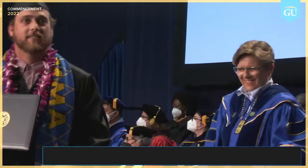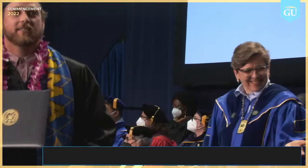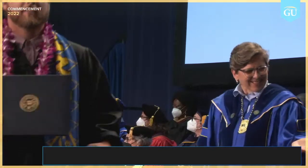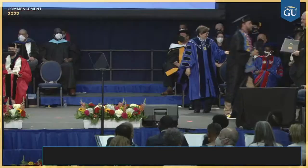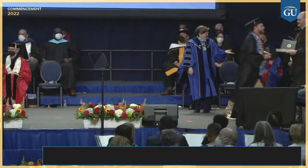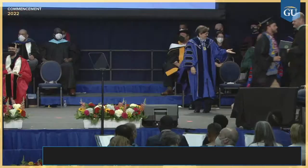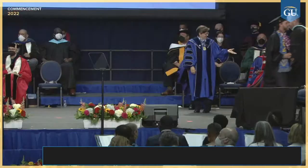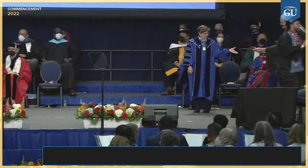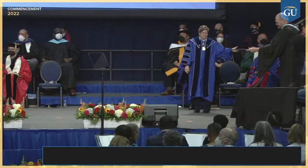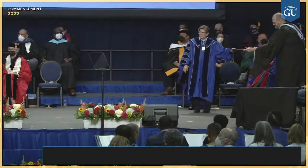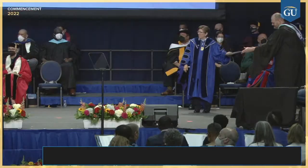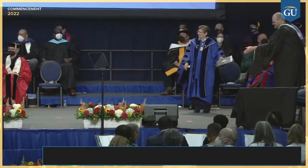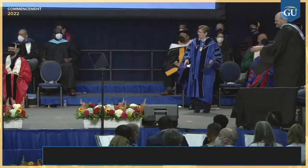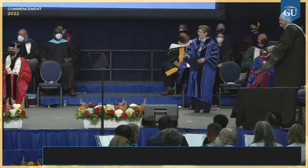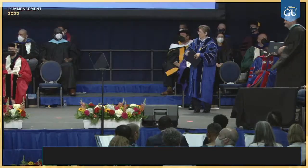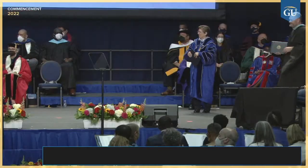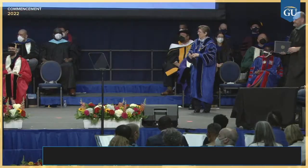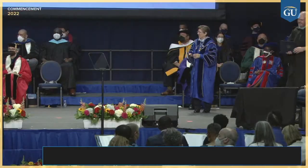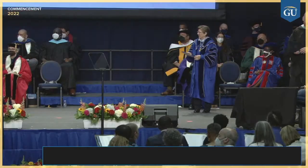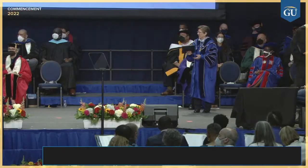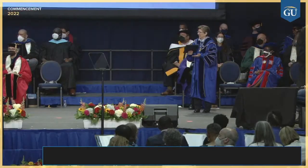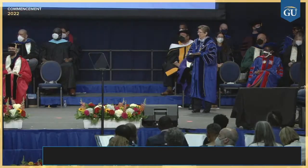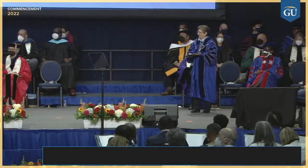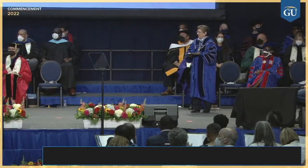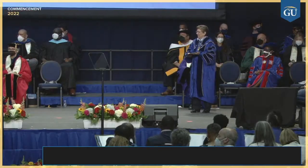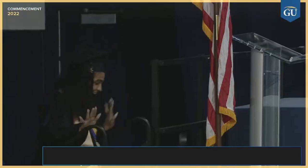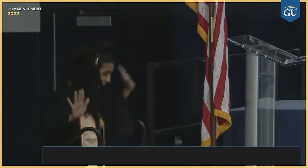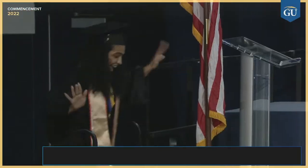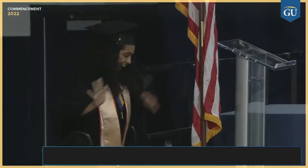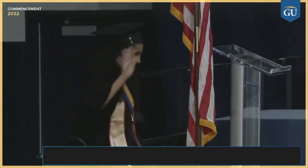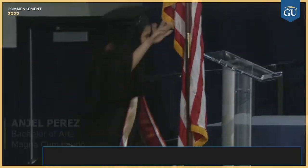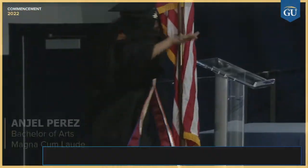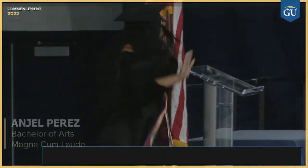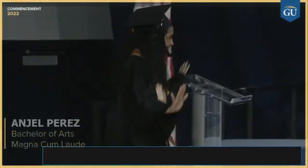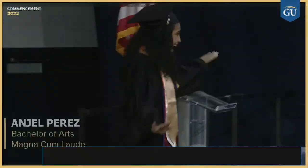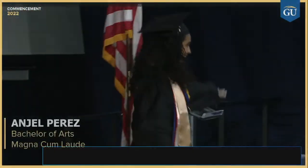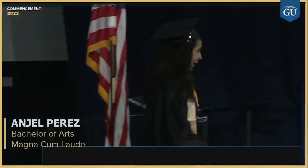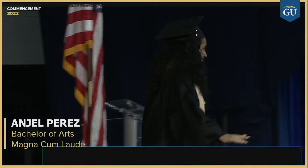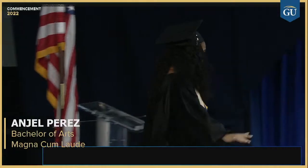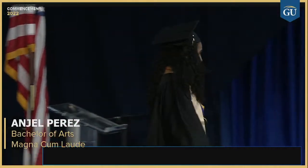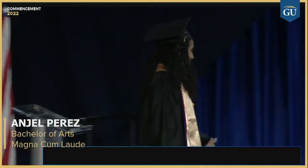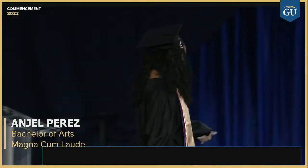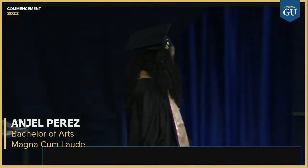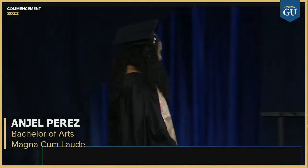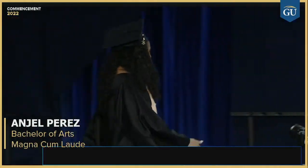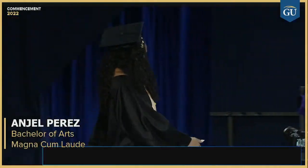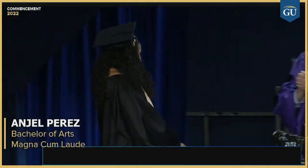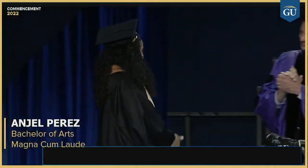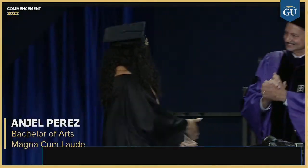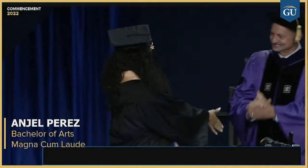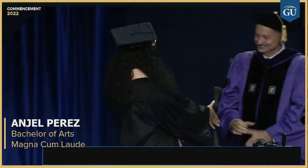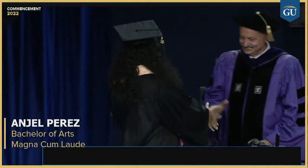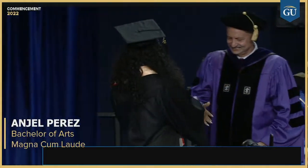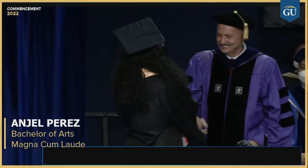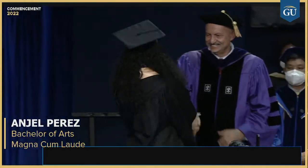Angel Perez, Bachelor of Arts, Magna cum laude.